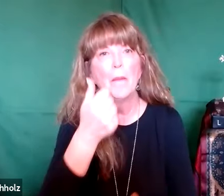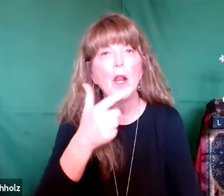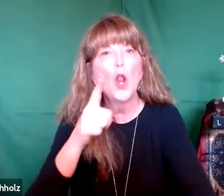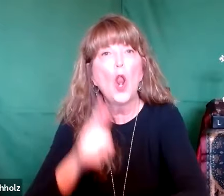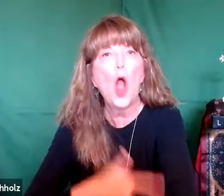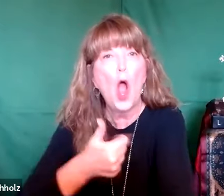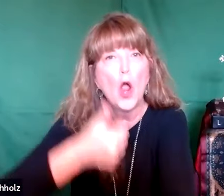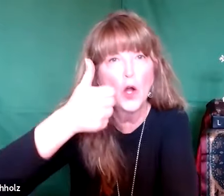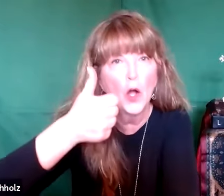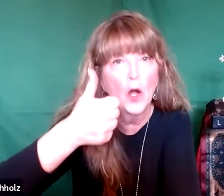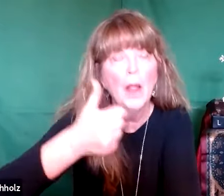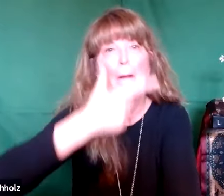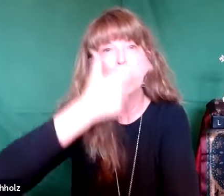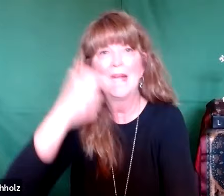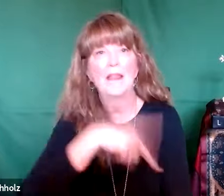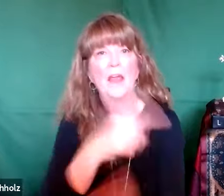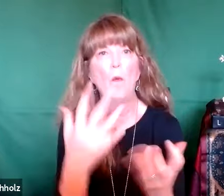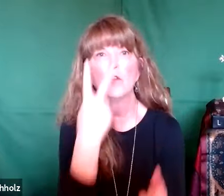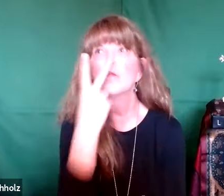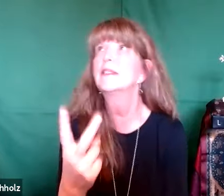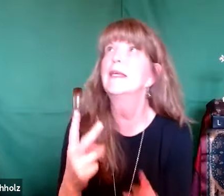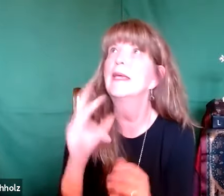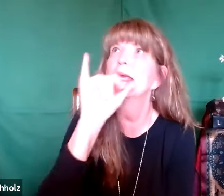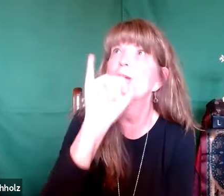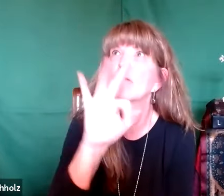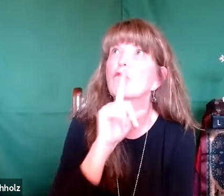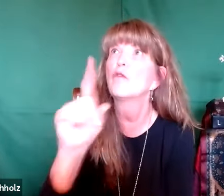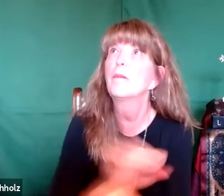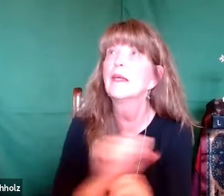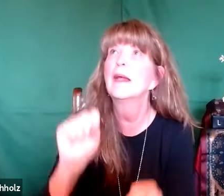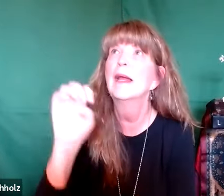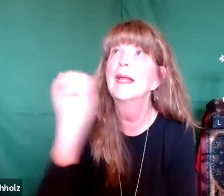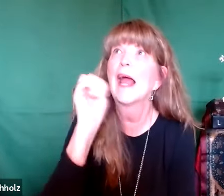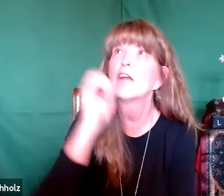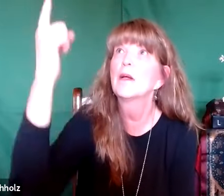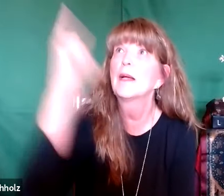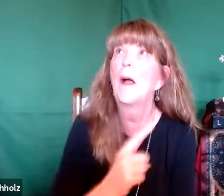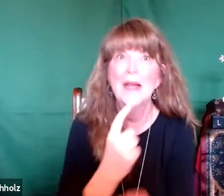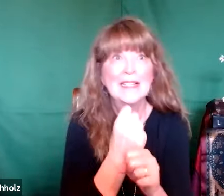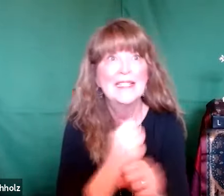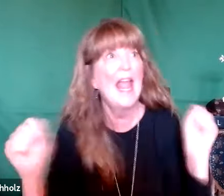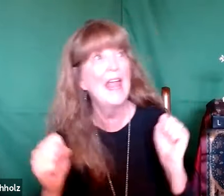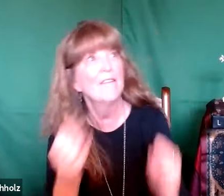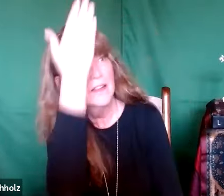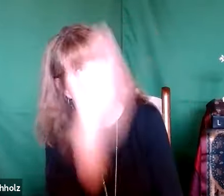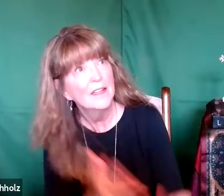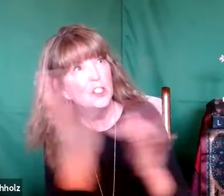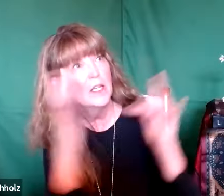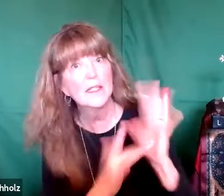that if Jesus drank some, he could live a little longer, because they wanted to see if Elijah would really